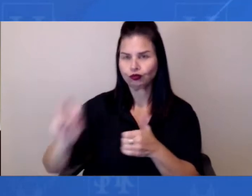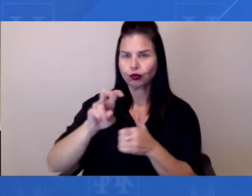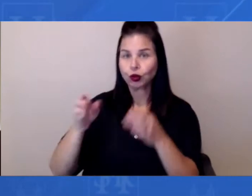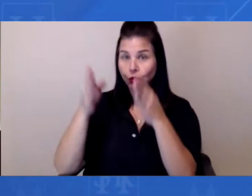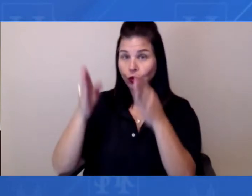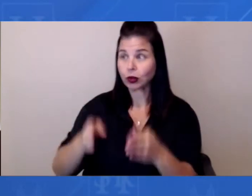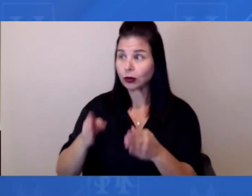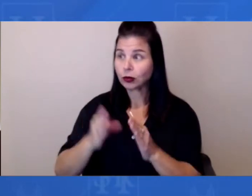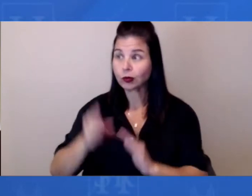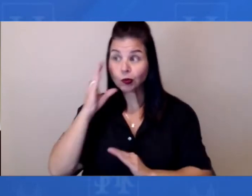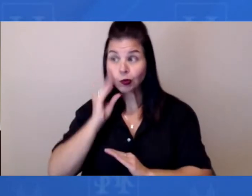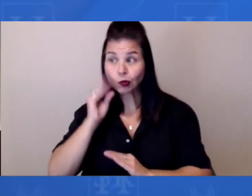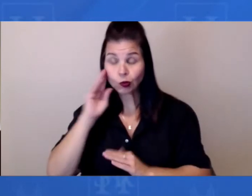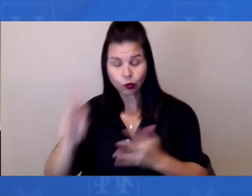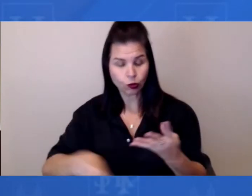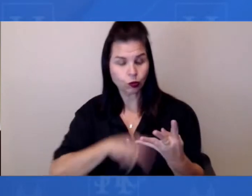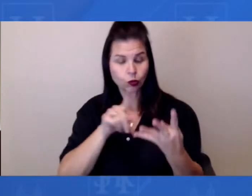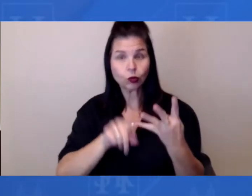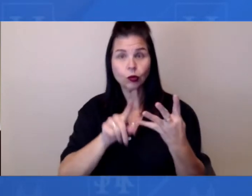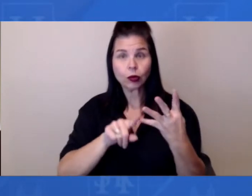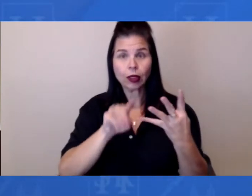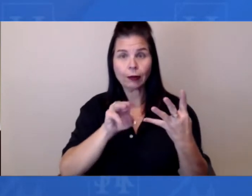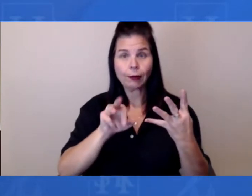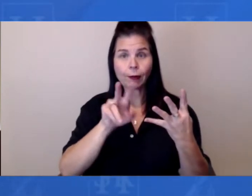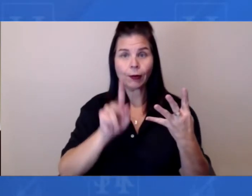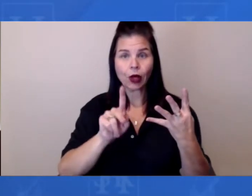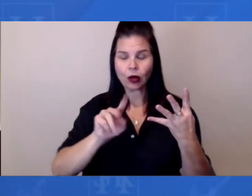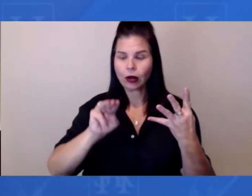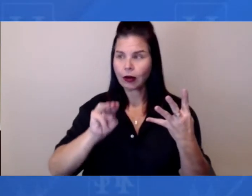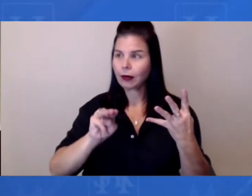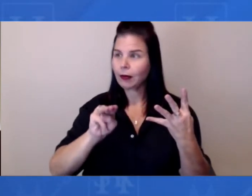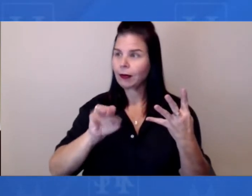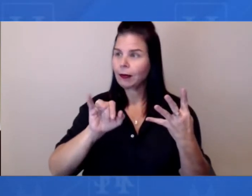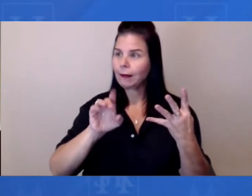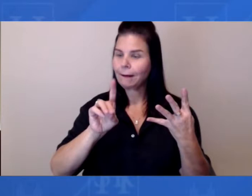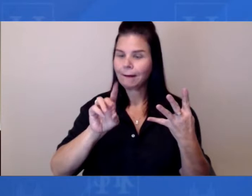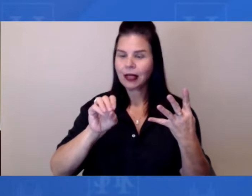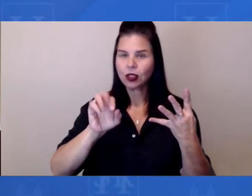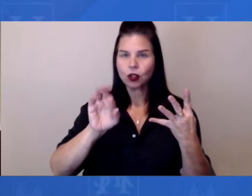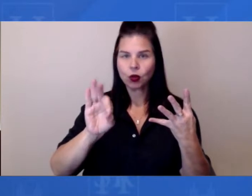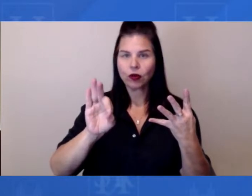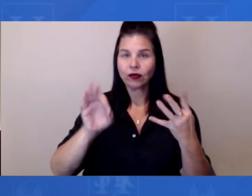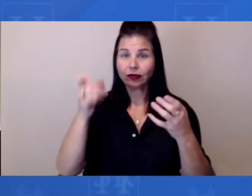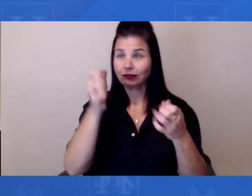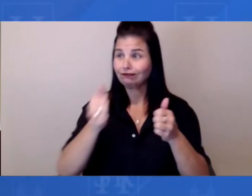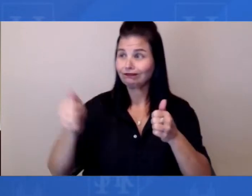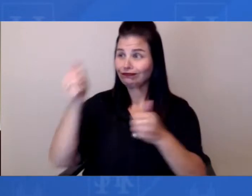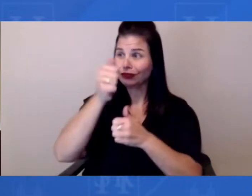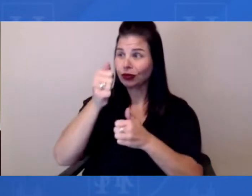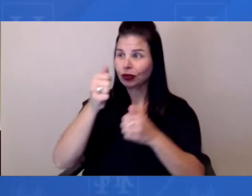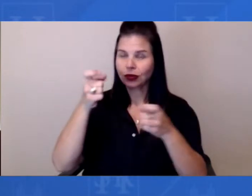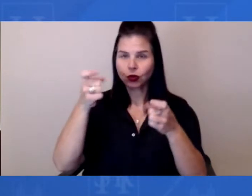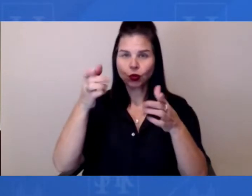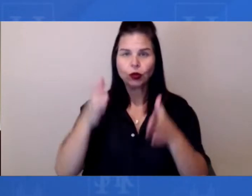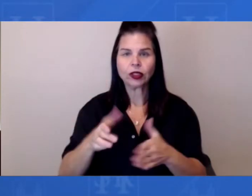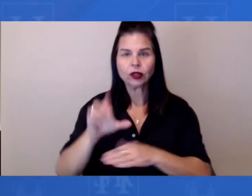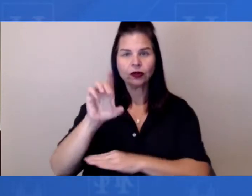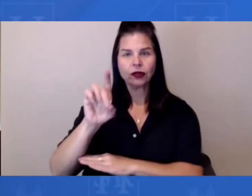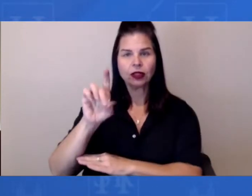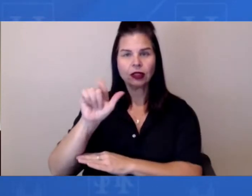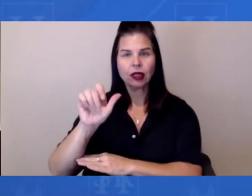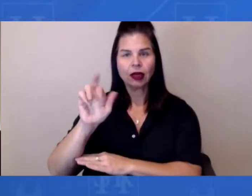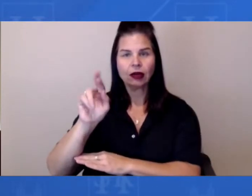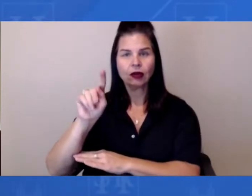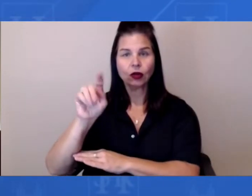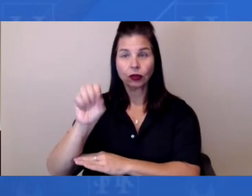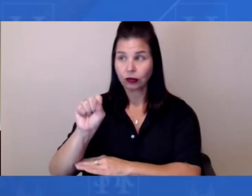And Mark Mindorf, Executive Director of DARTS.